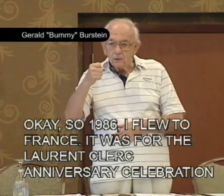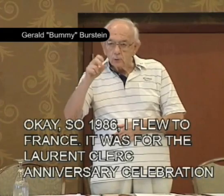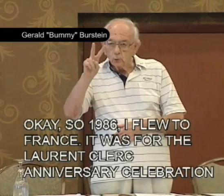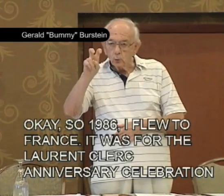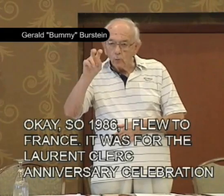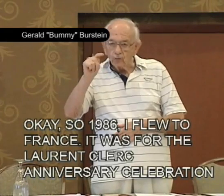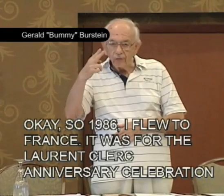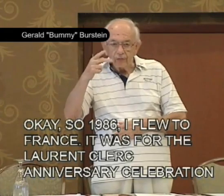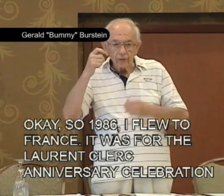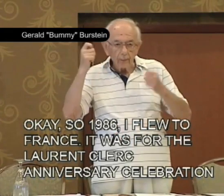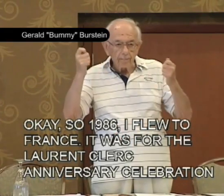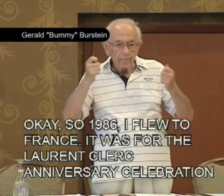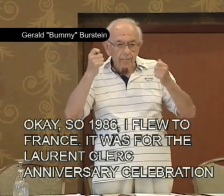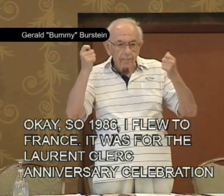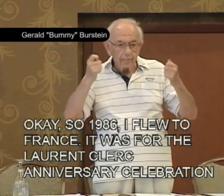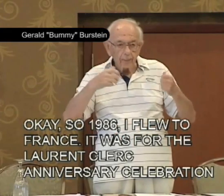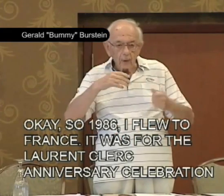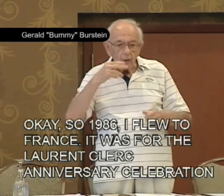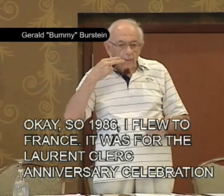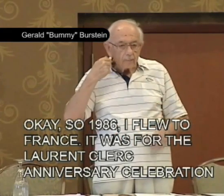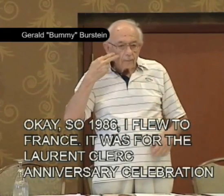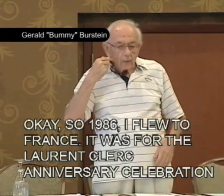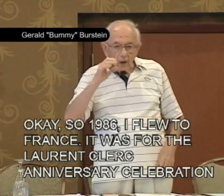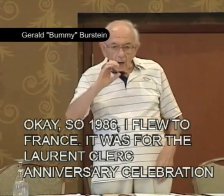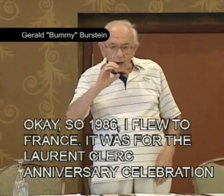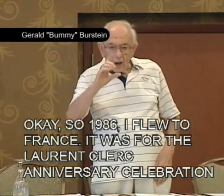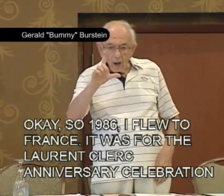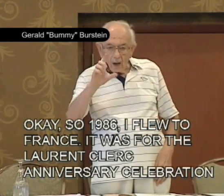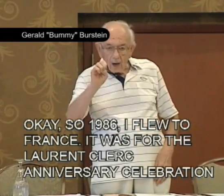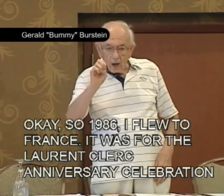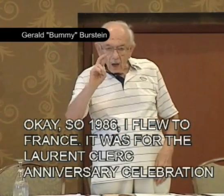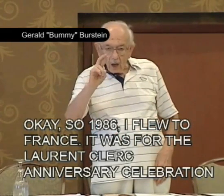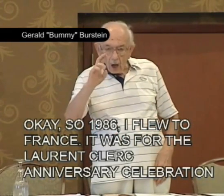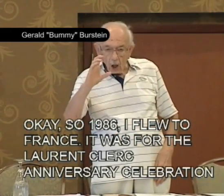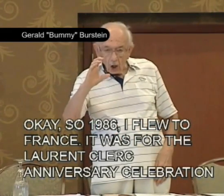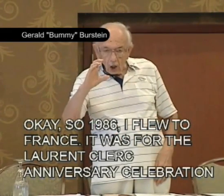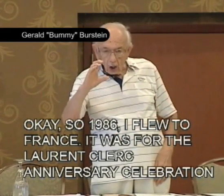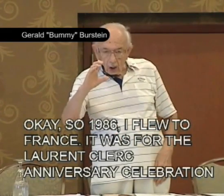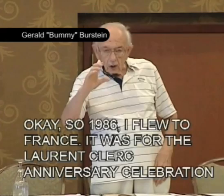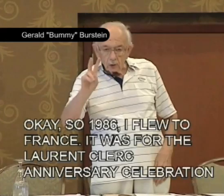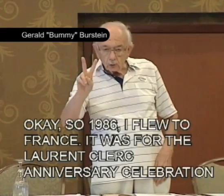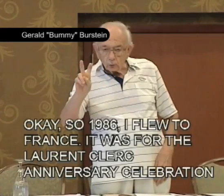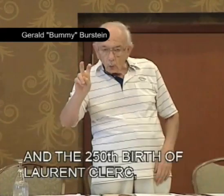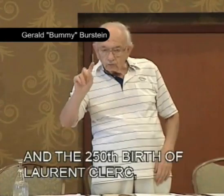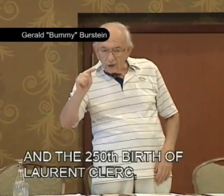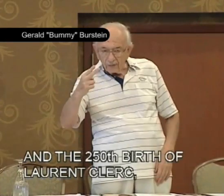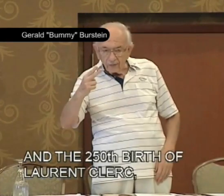Laurent Claire anniversary celebration and the 250th